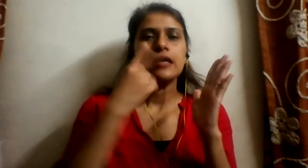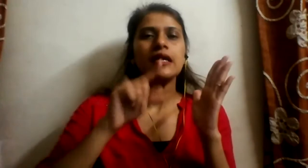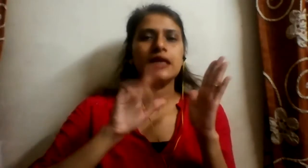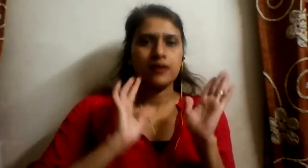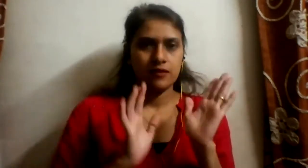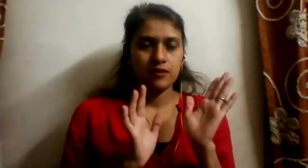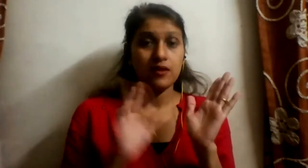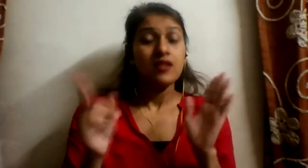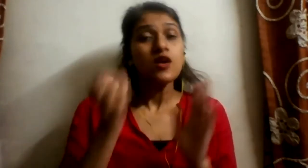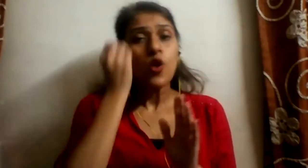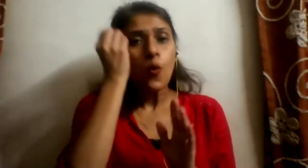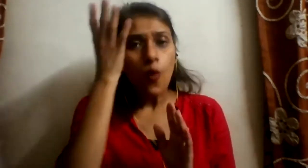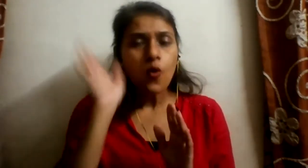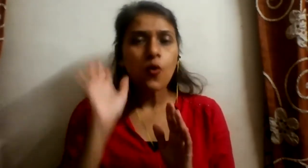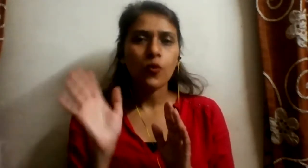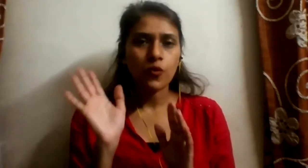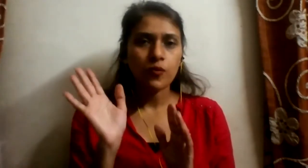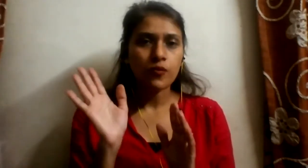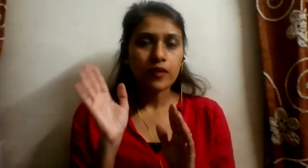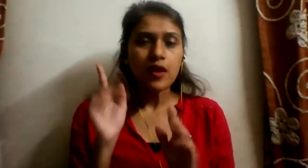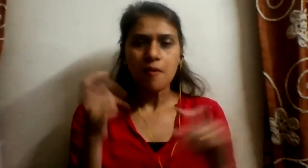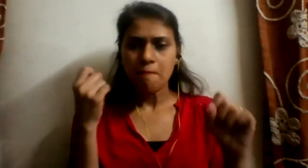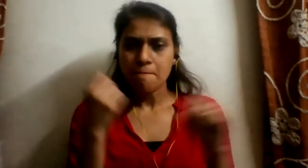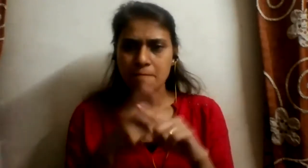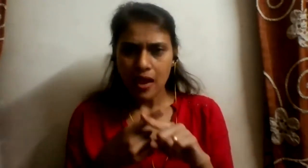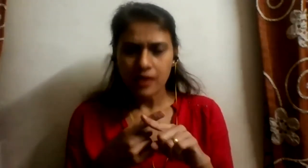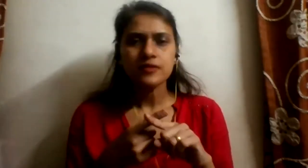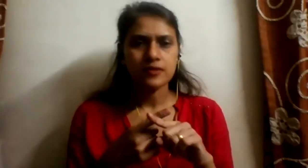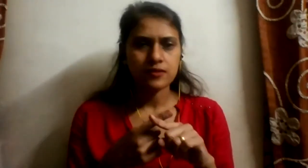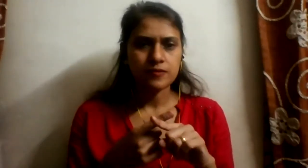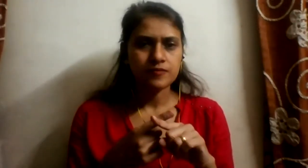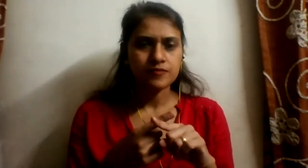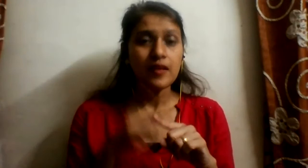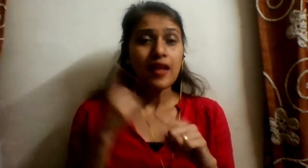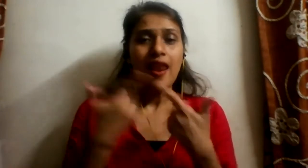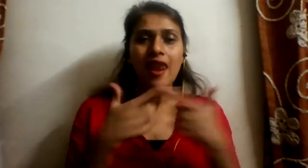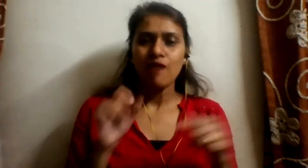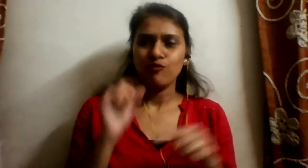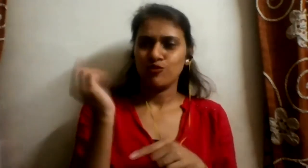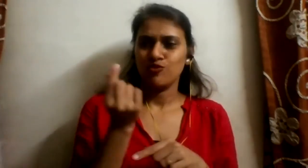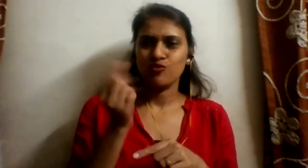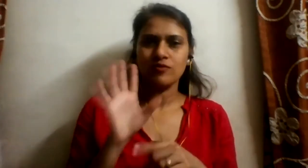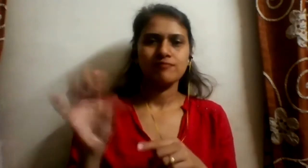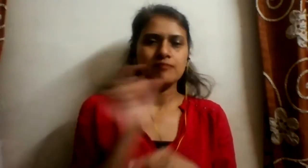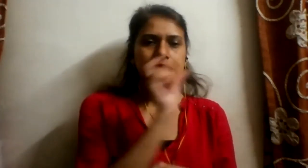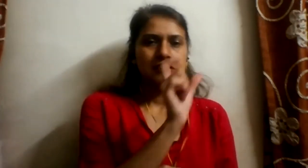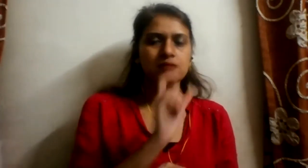use this kind of patronizing and in a condescending language. So this, we have to start